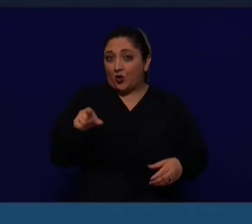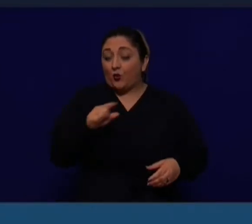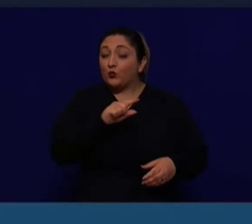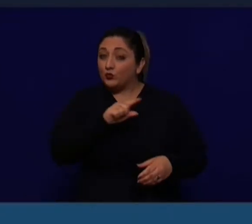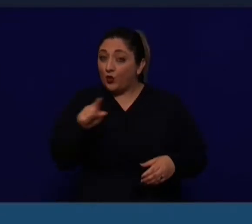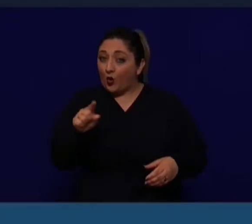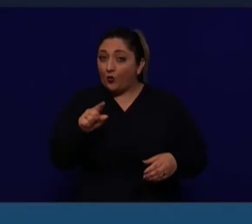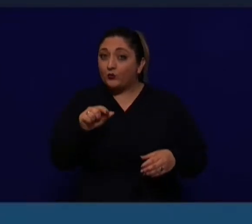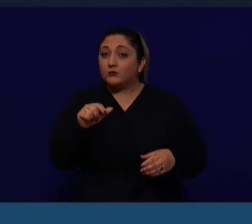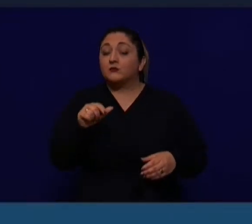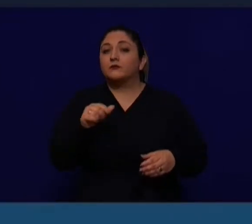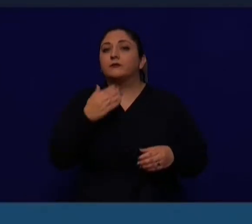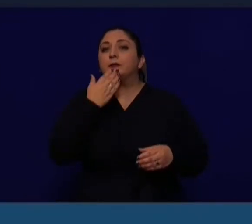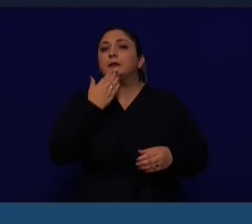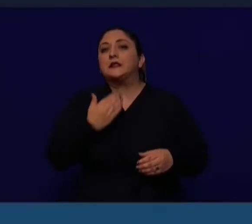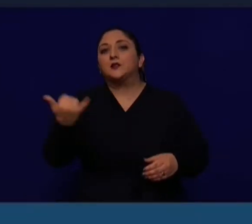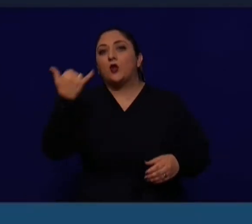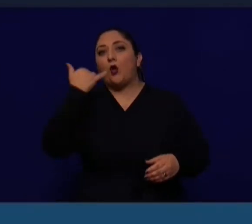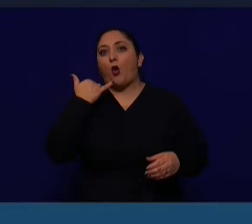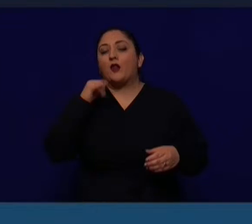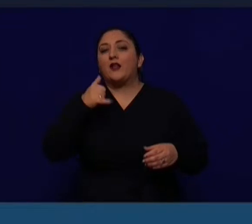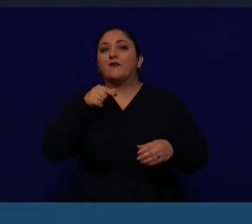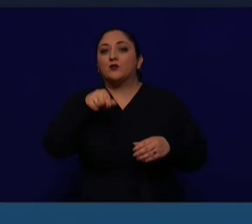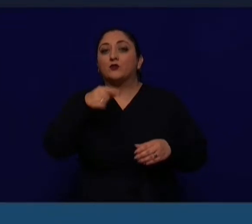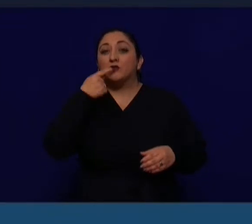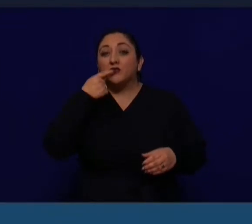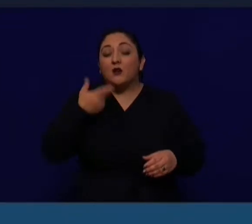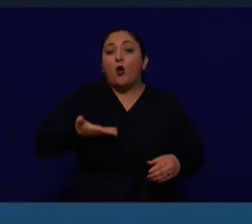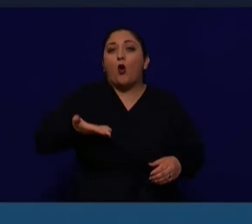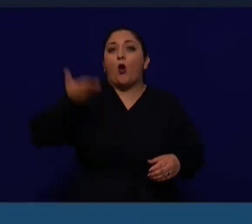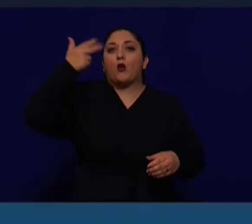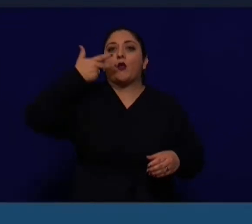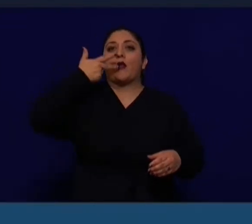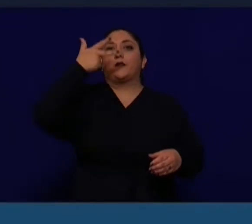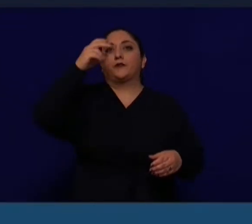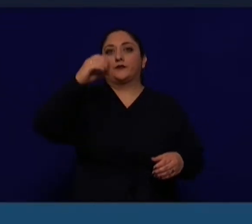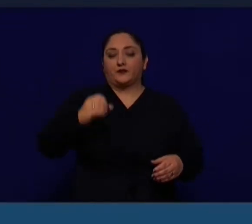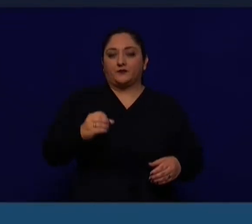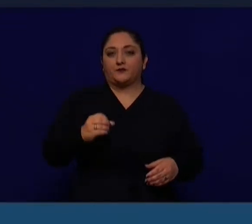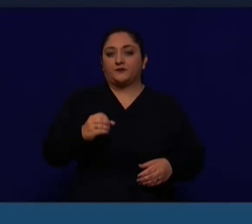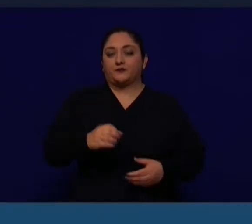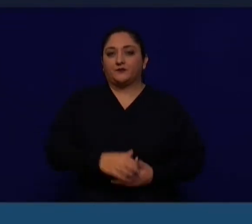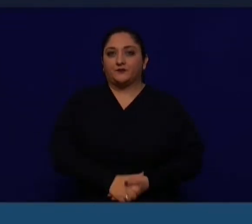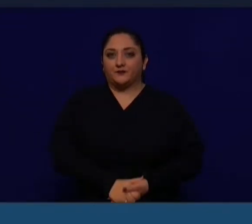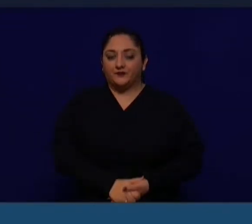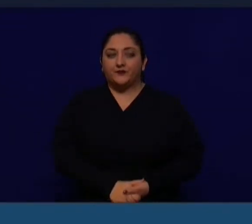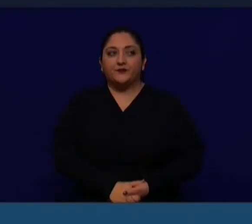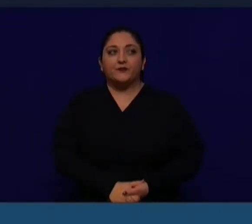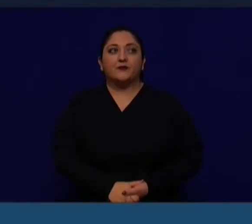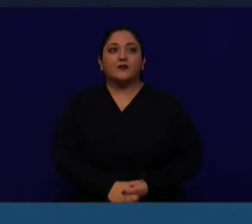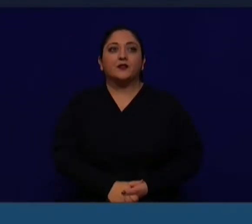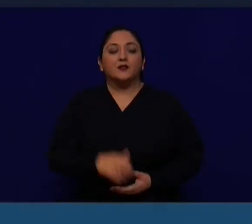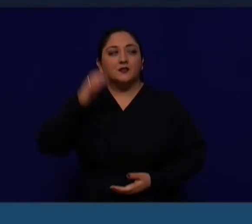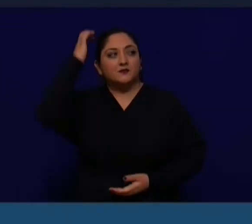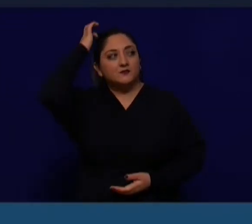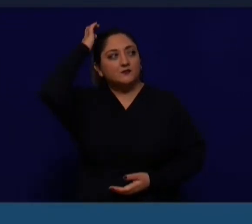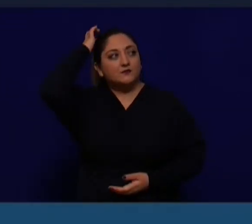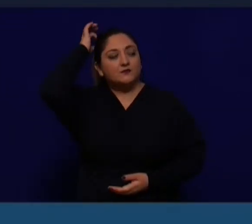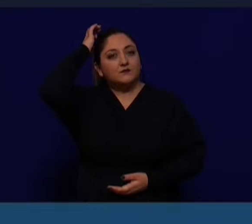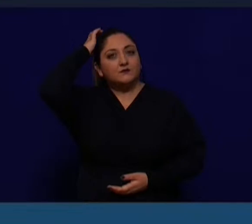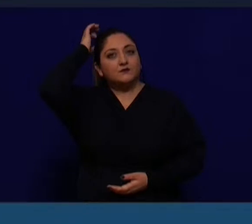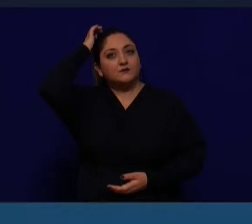80 years of age, kindly call us on 145 so that we will send you an invite. Apart from that as well,